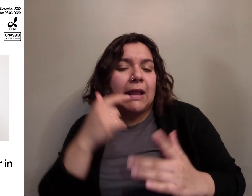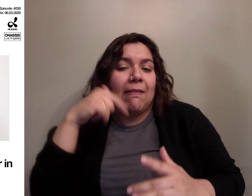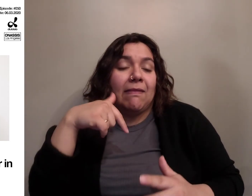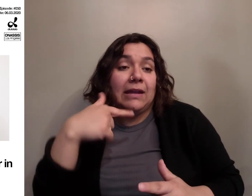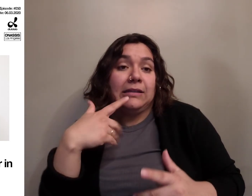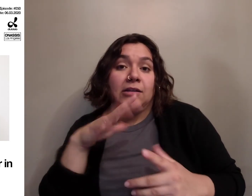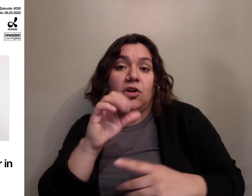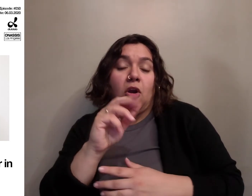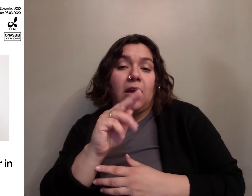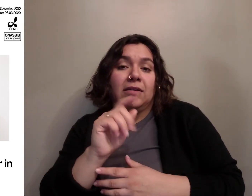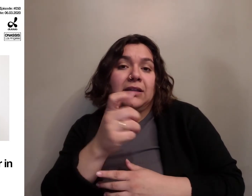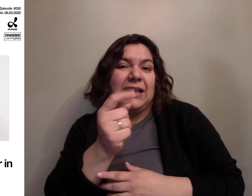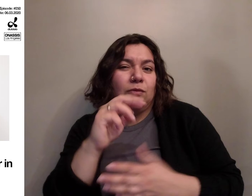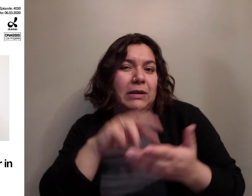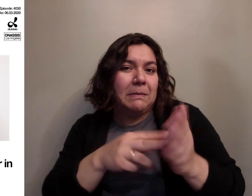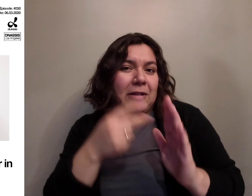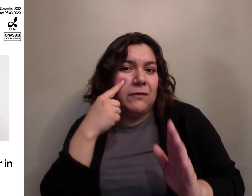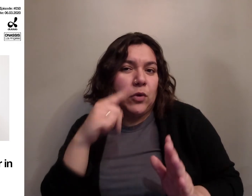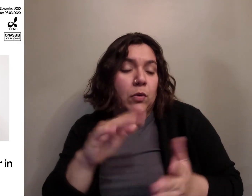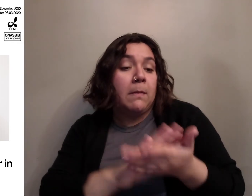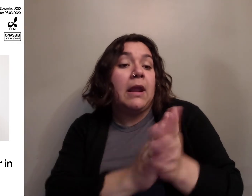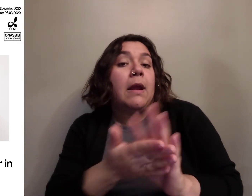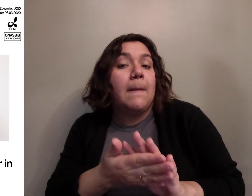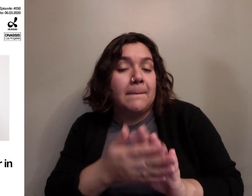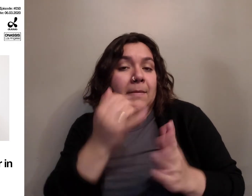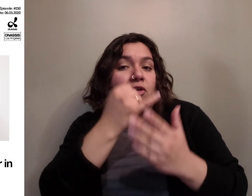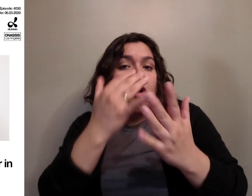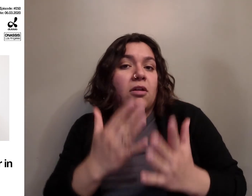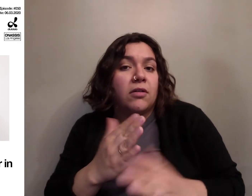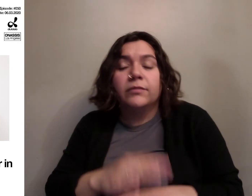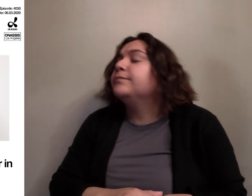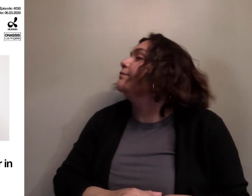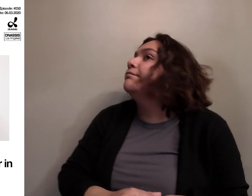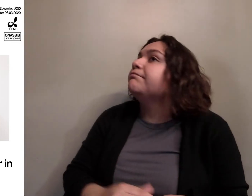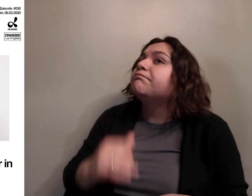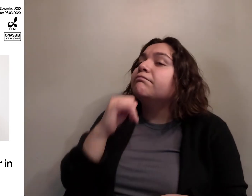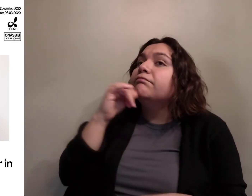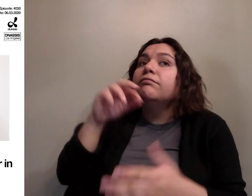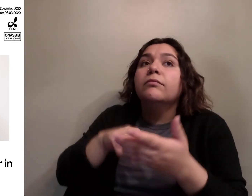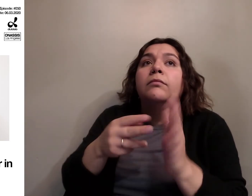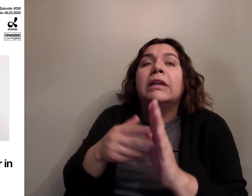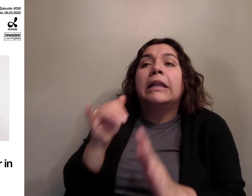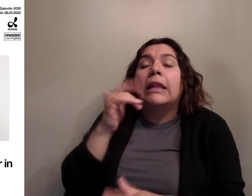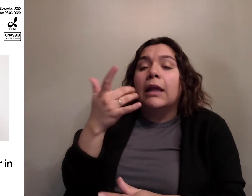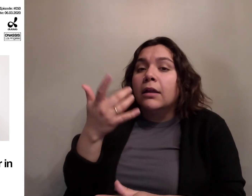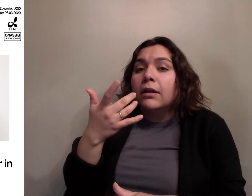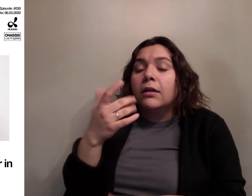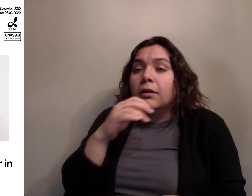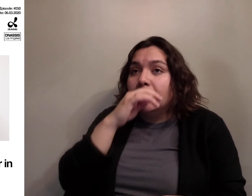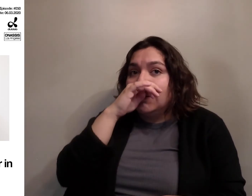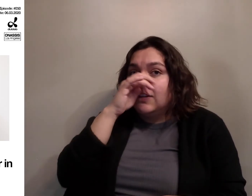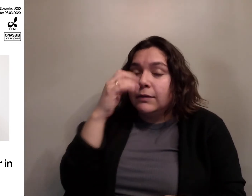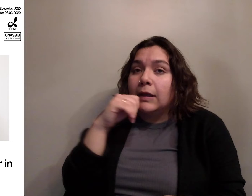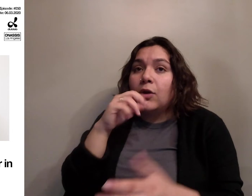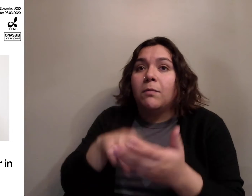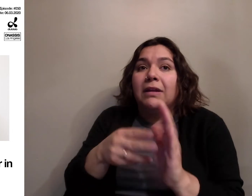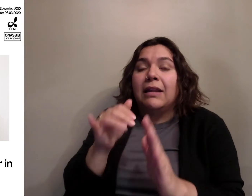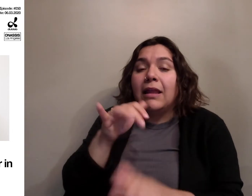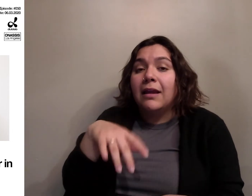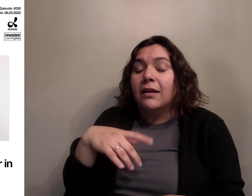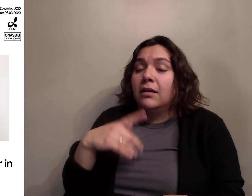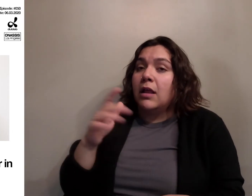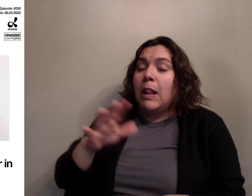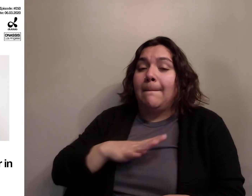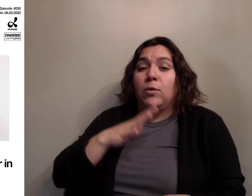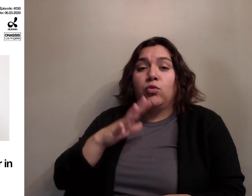artists. I'm wondering what you mean by artists in this context, what it would mean to become artists. I don't